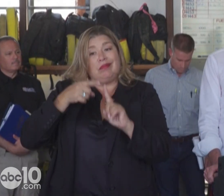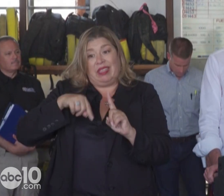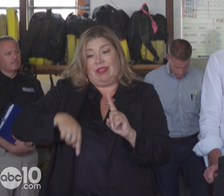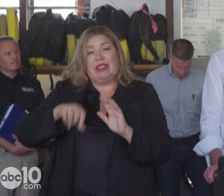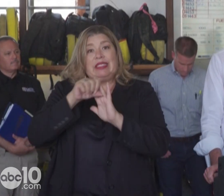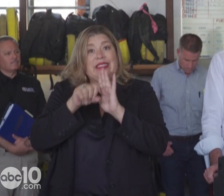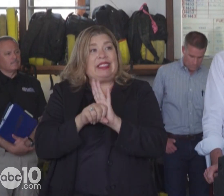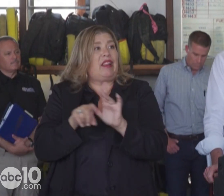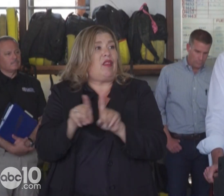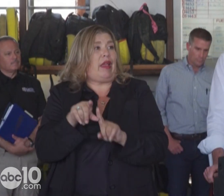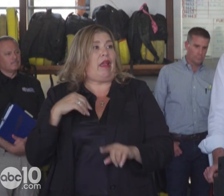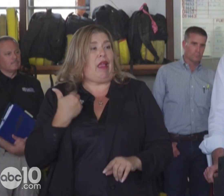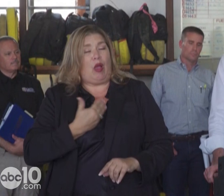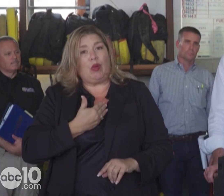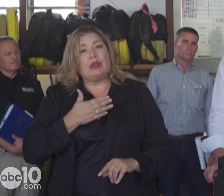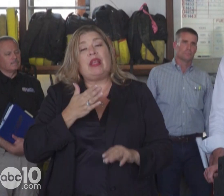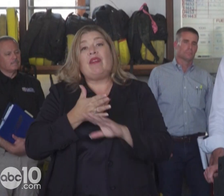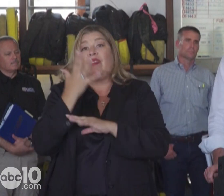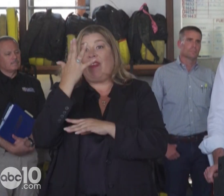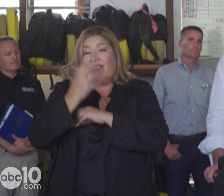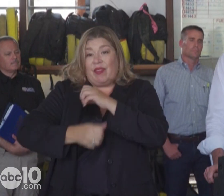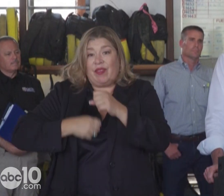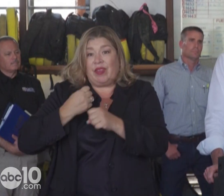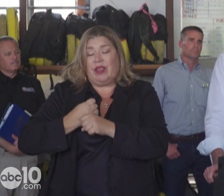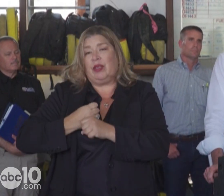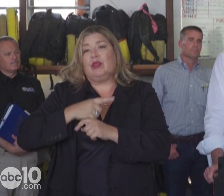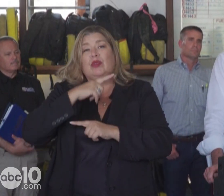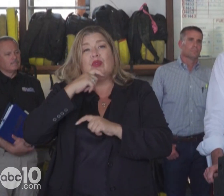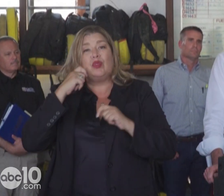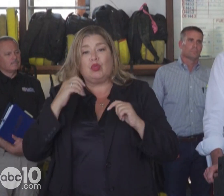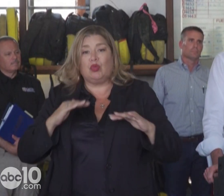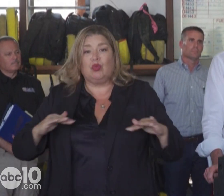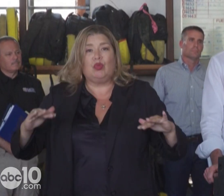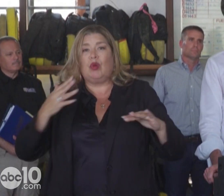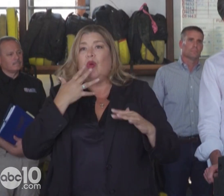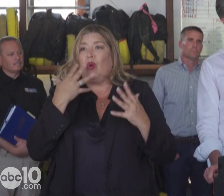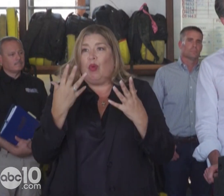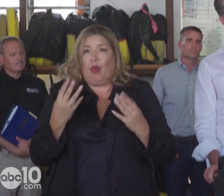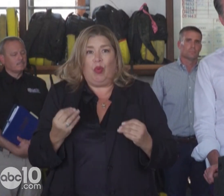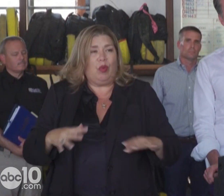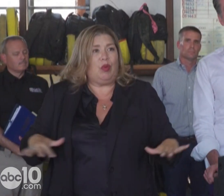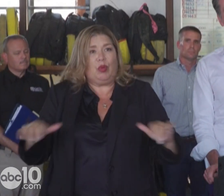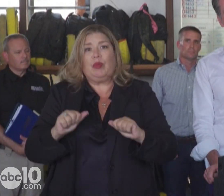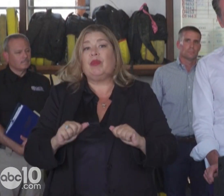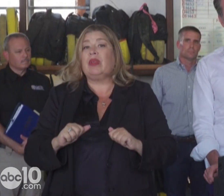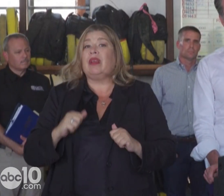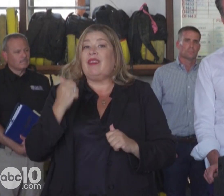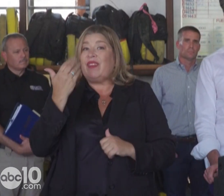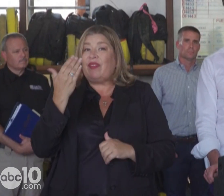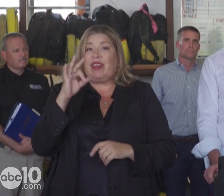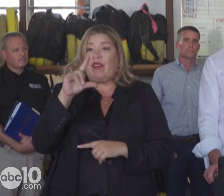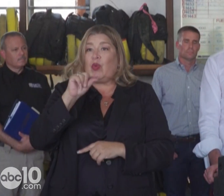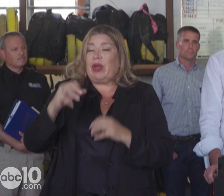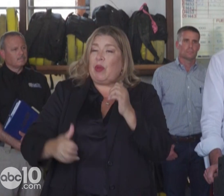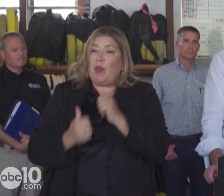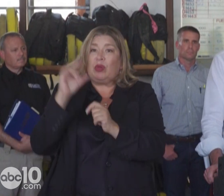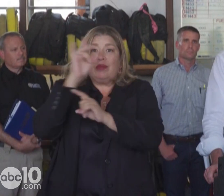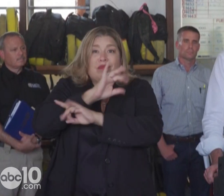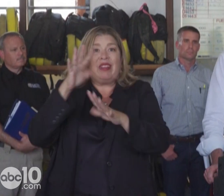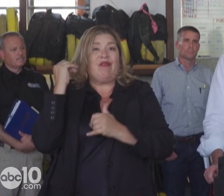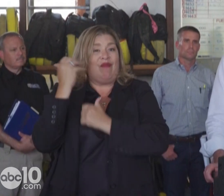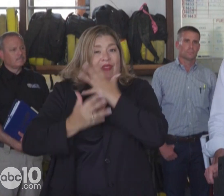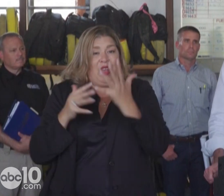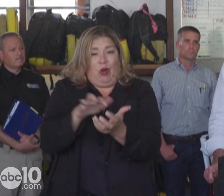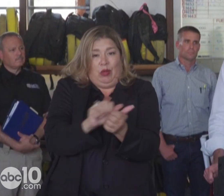state like ours. After a 5-year historic drought, after 15 of the 20th most destructive fire seasons